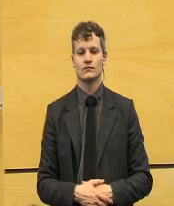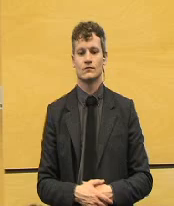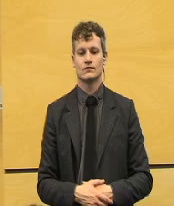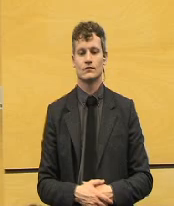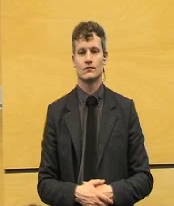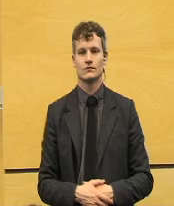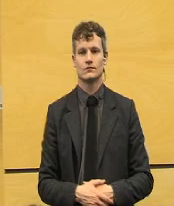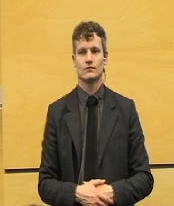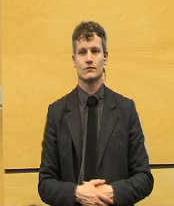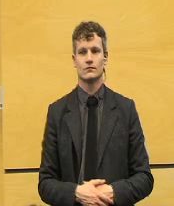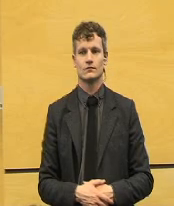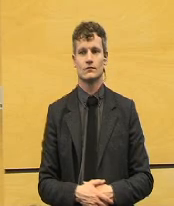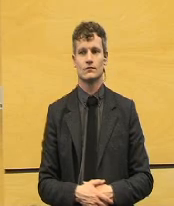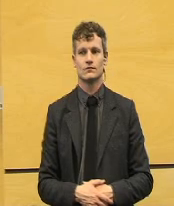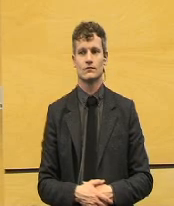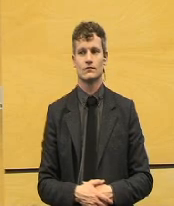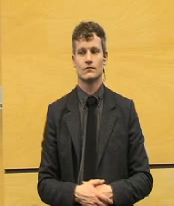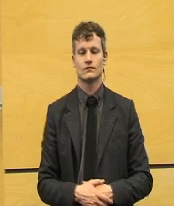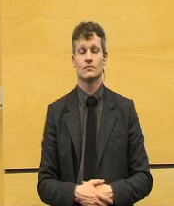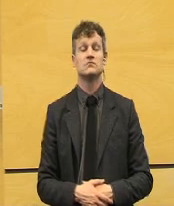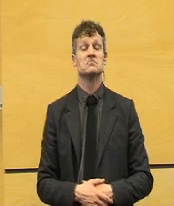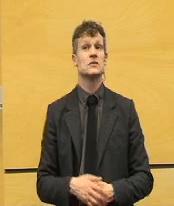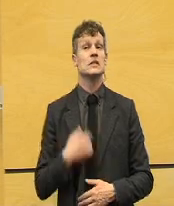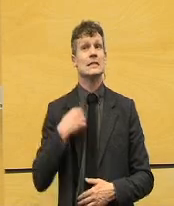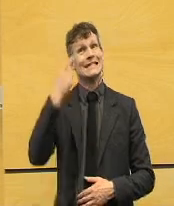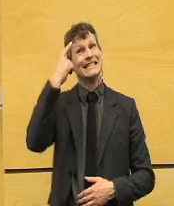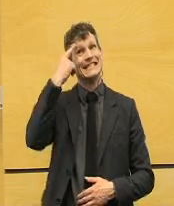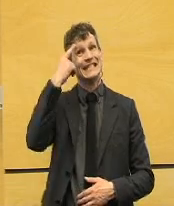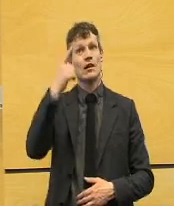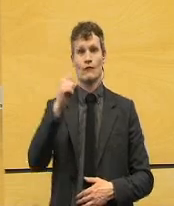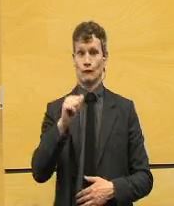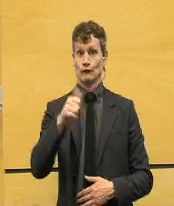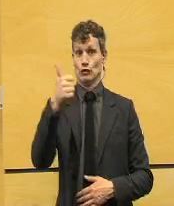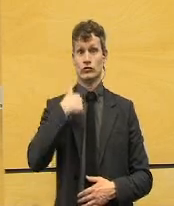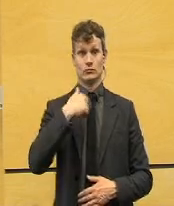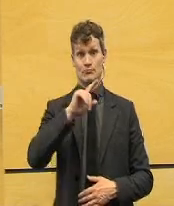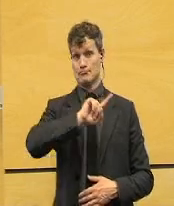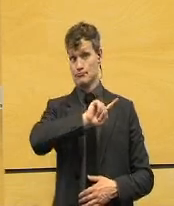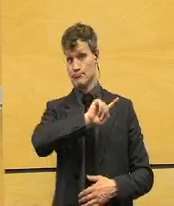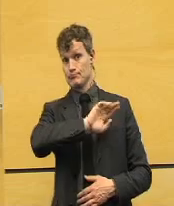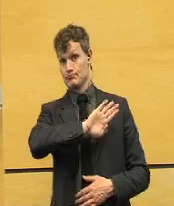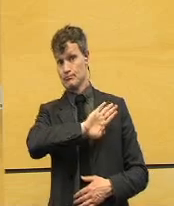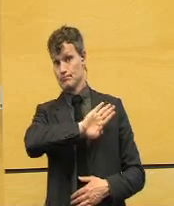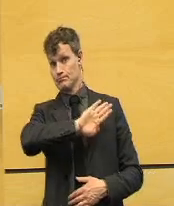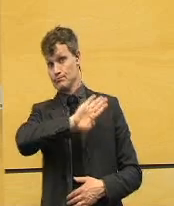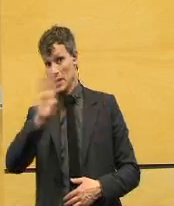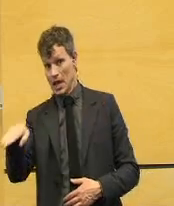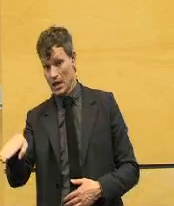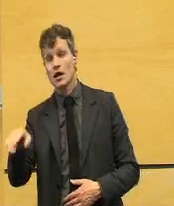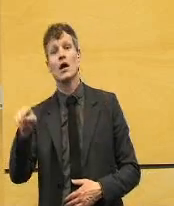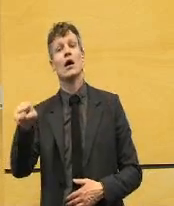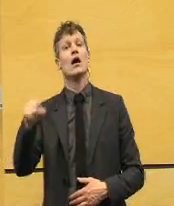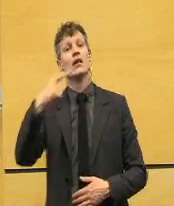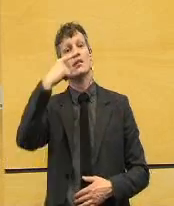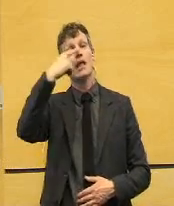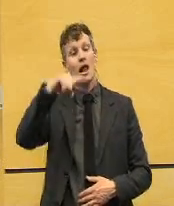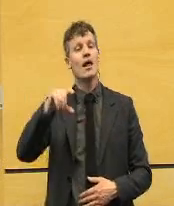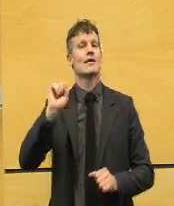first we would hold a training to educate the newly graduated physicians